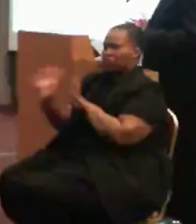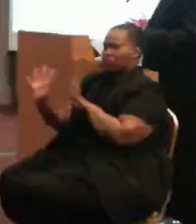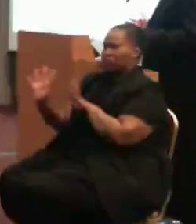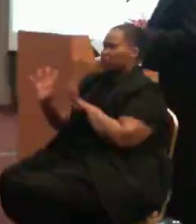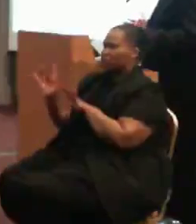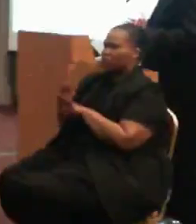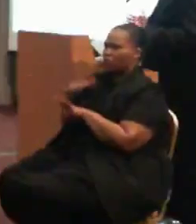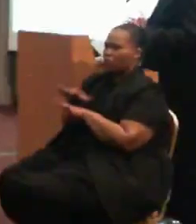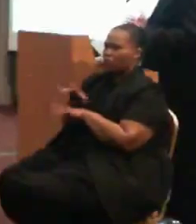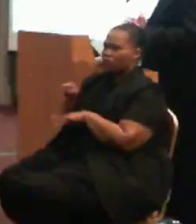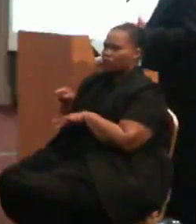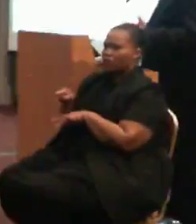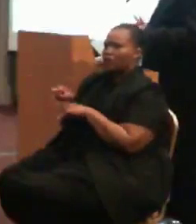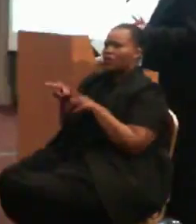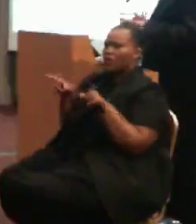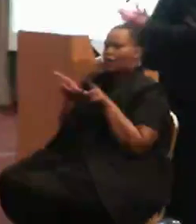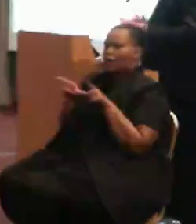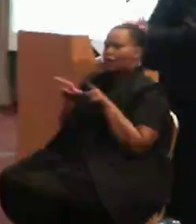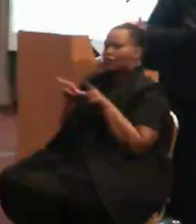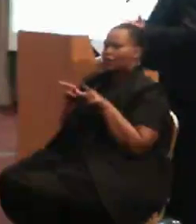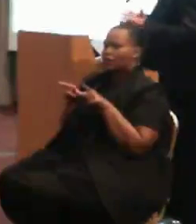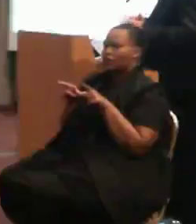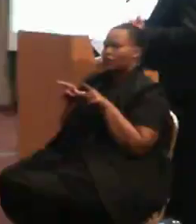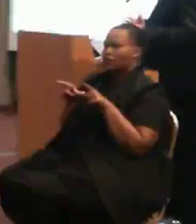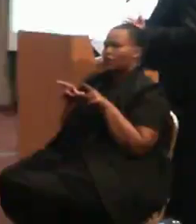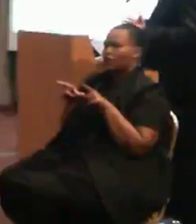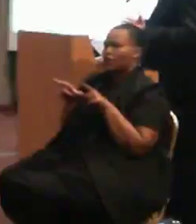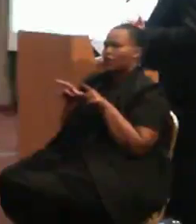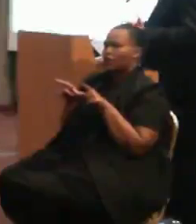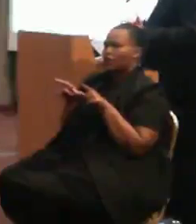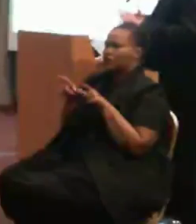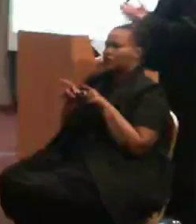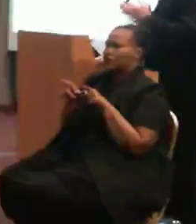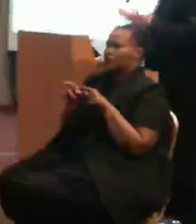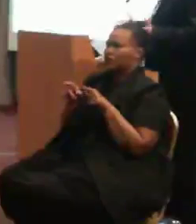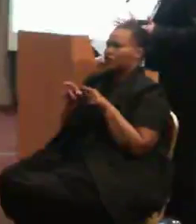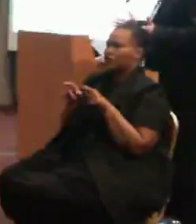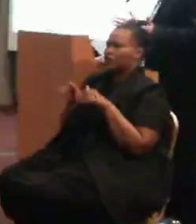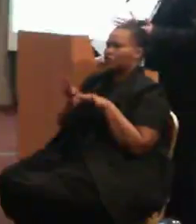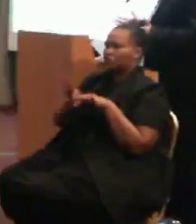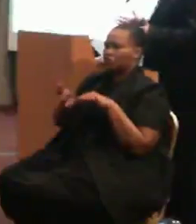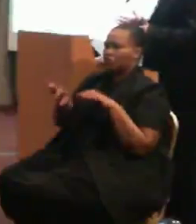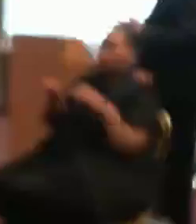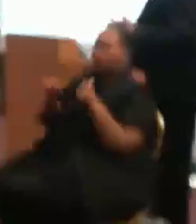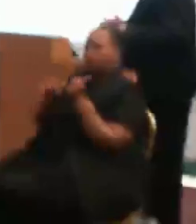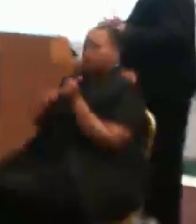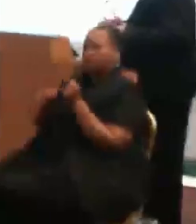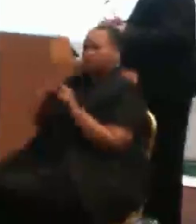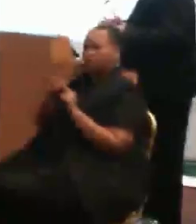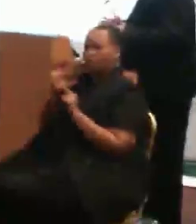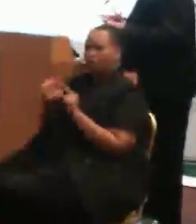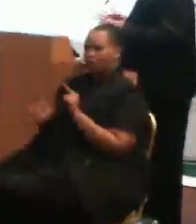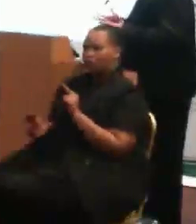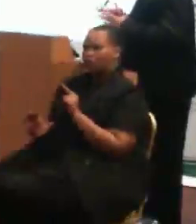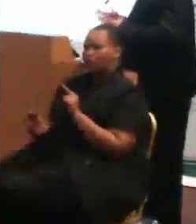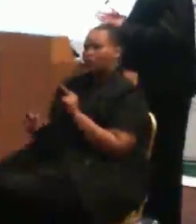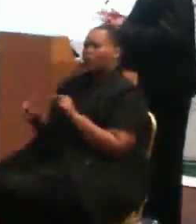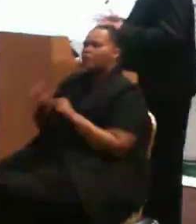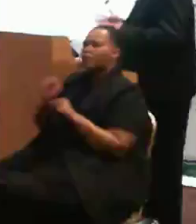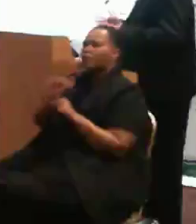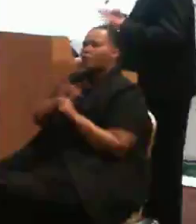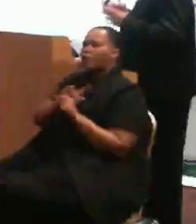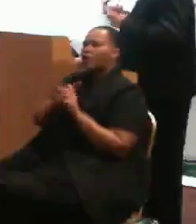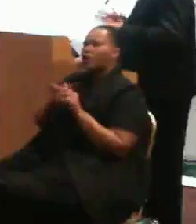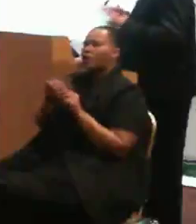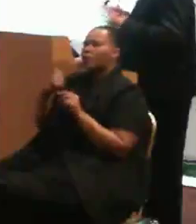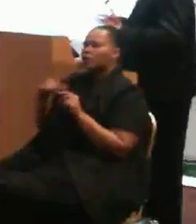process. The licenses need to be segregated into assets and to customers, so that every